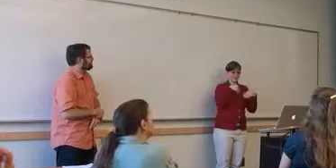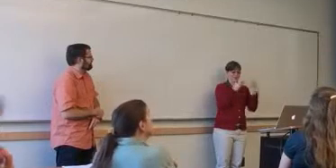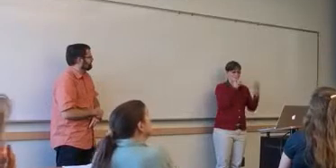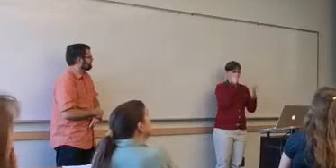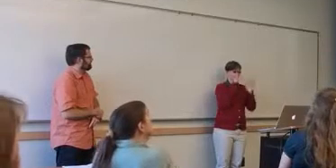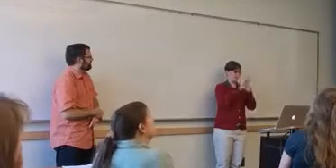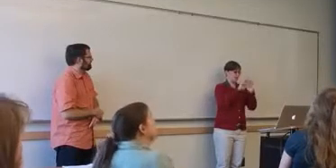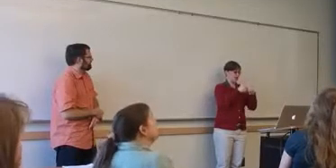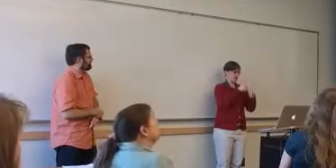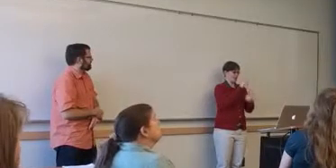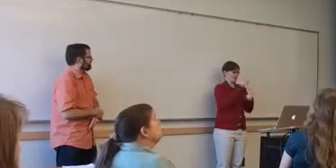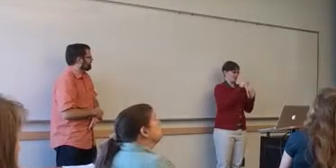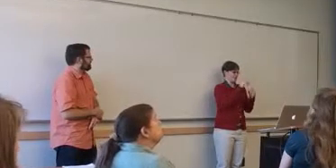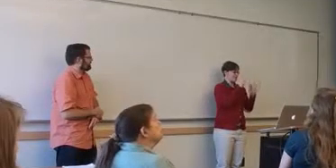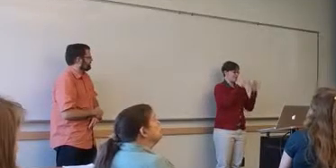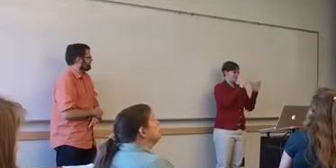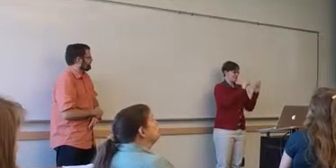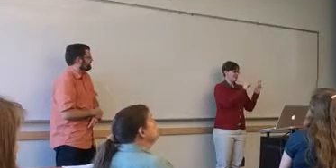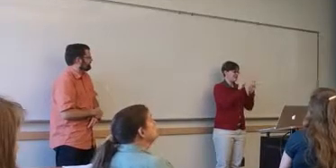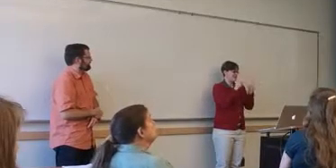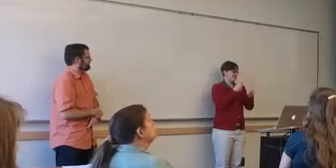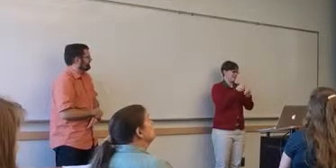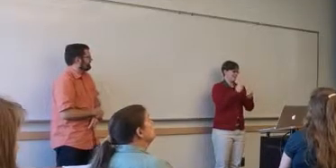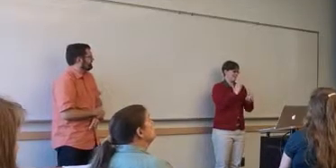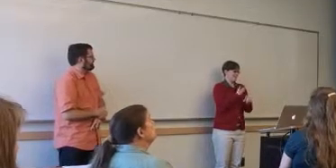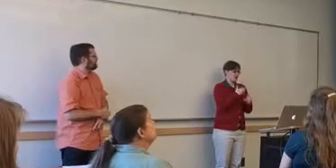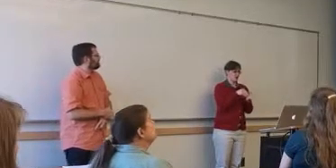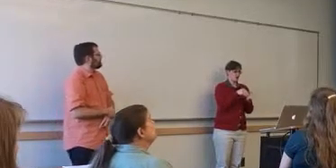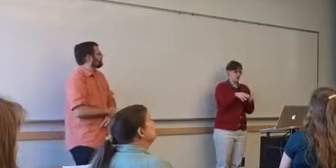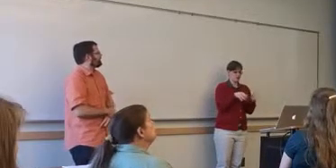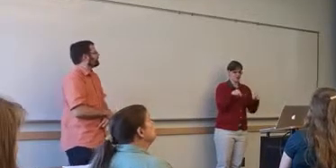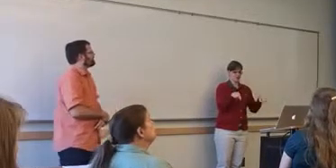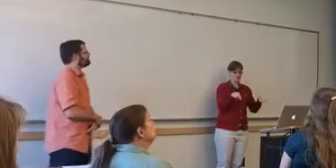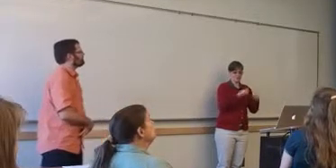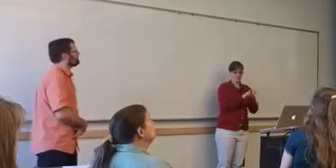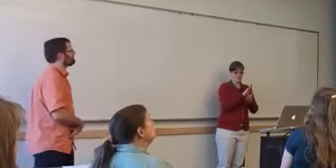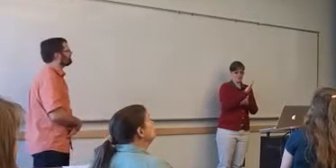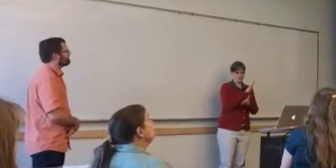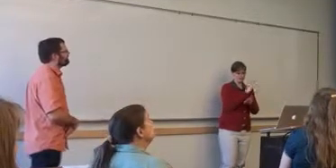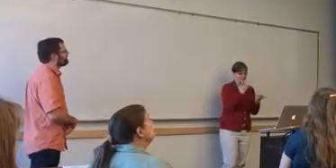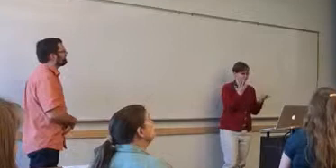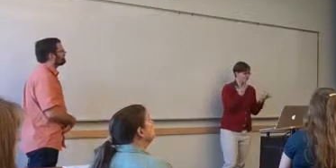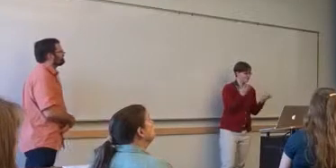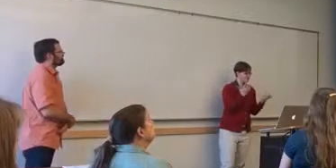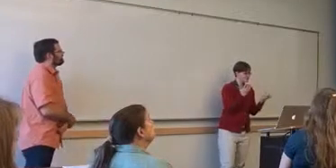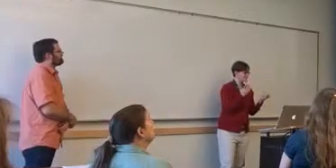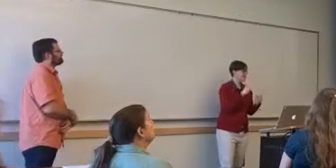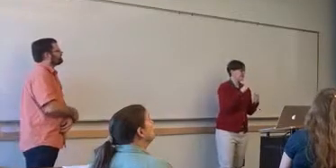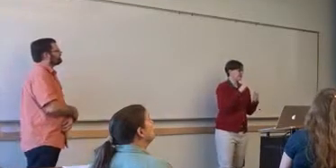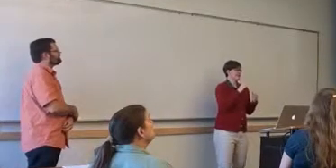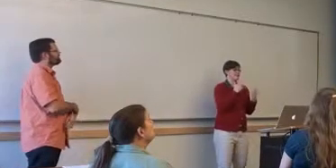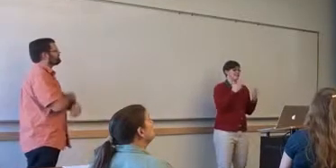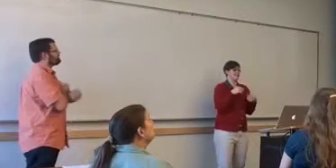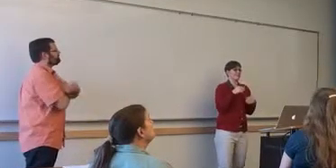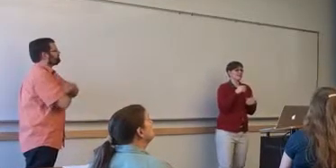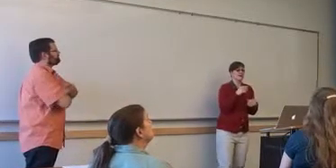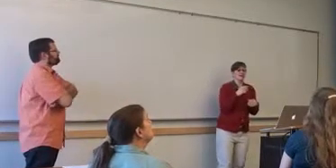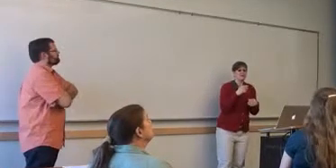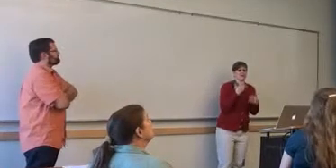So hopefully this gives you kind of a better idea of how the, our deaf and hard of hearing students have been